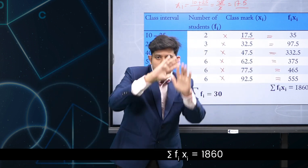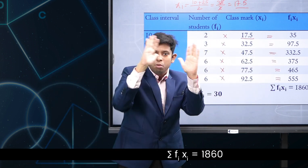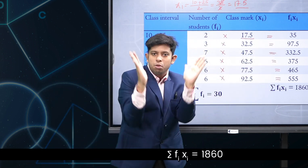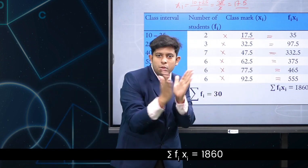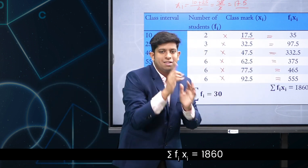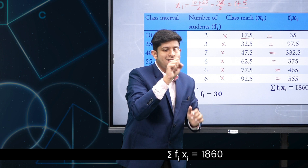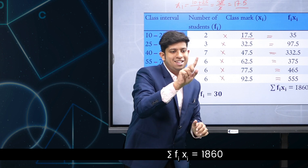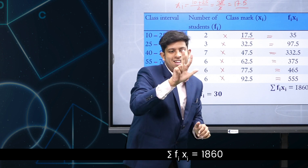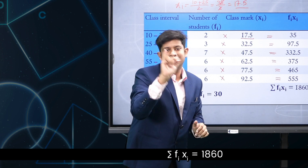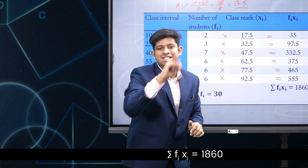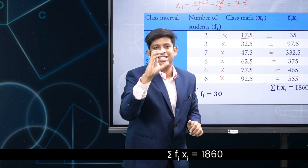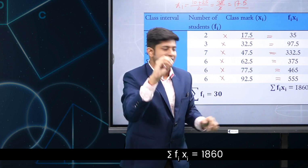1860